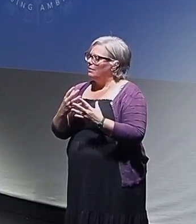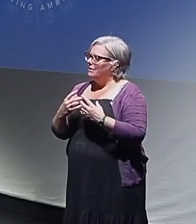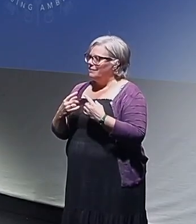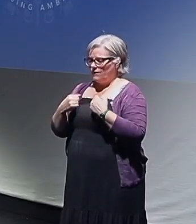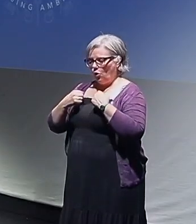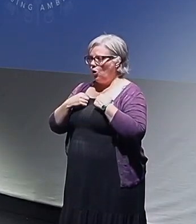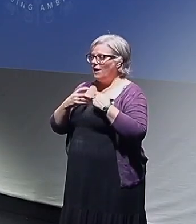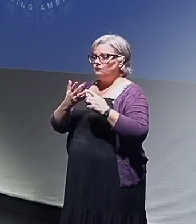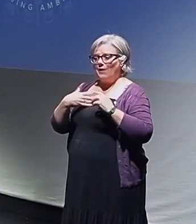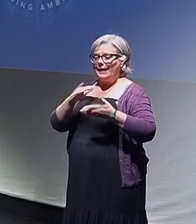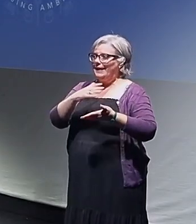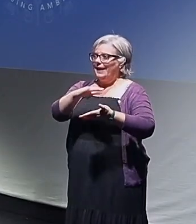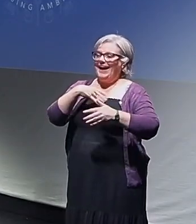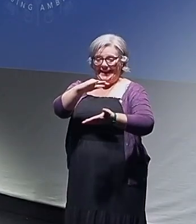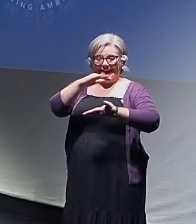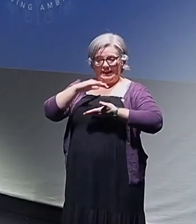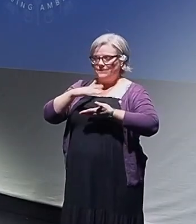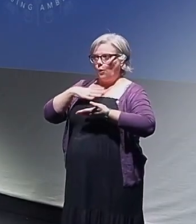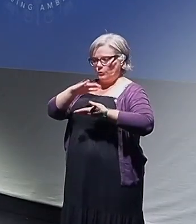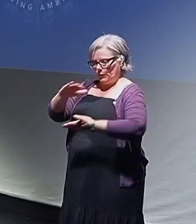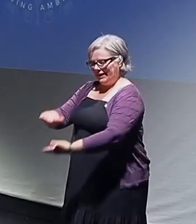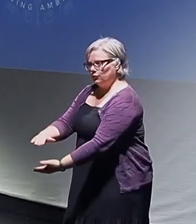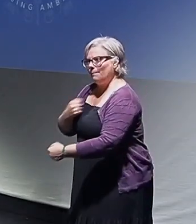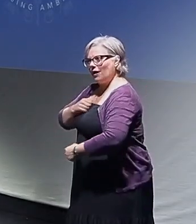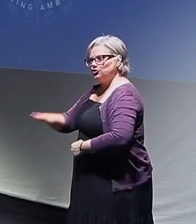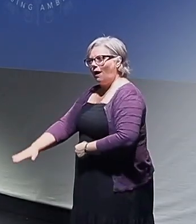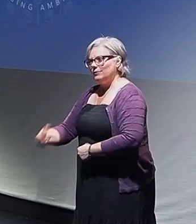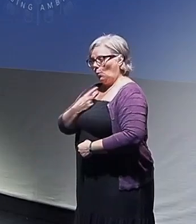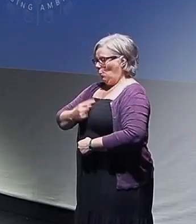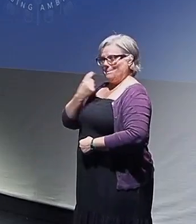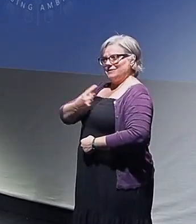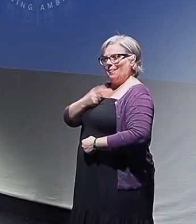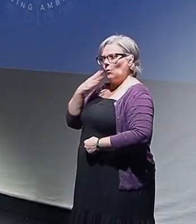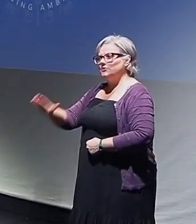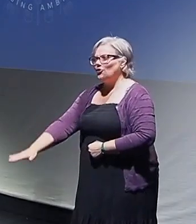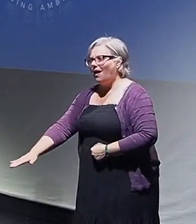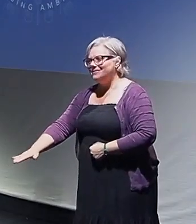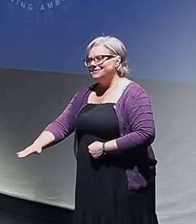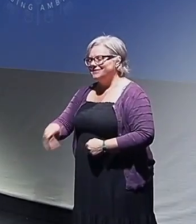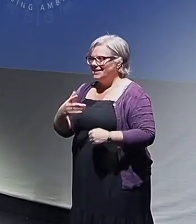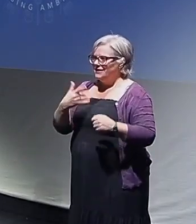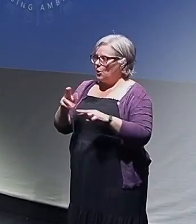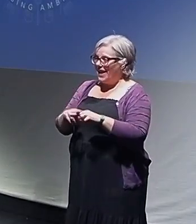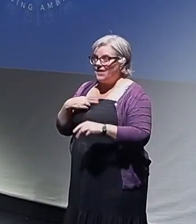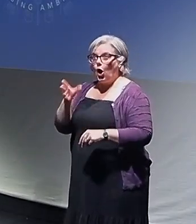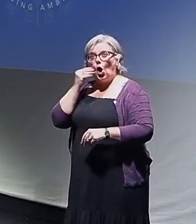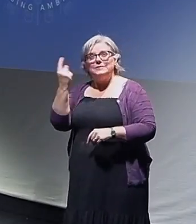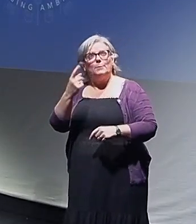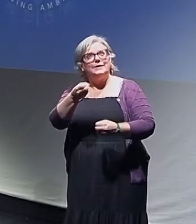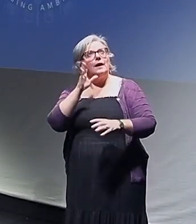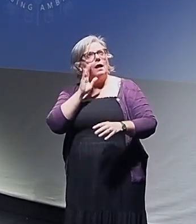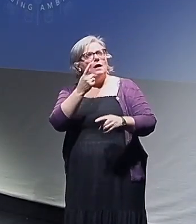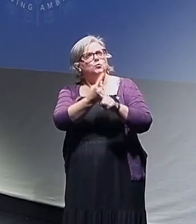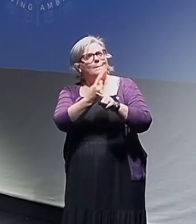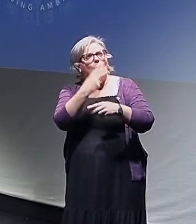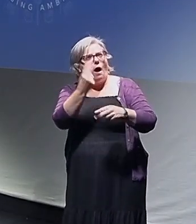my childhood self. If I'd had them books, if I'd had someone who sounded like me talking about art in this way, I would have been so much more